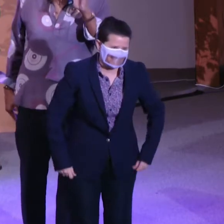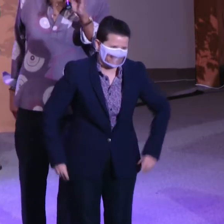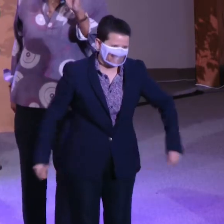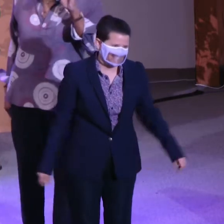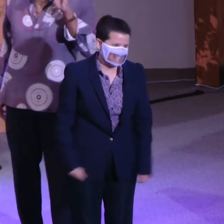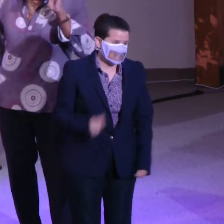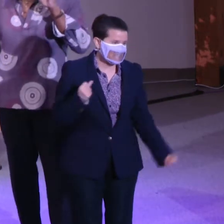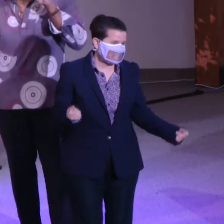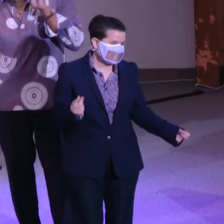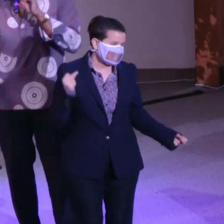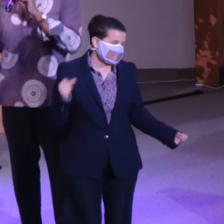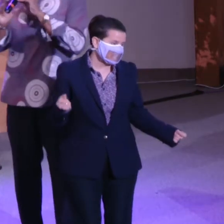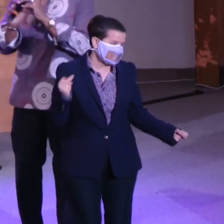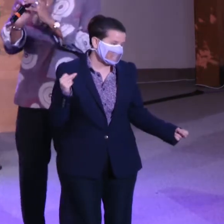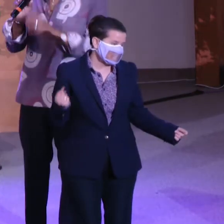Yada-ba-doo-yada.